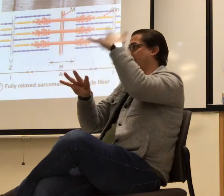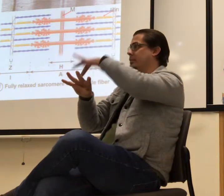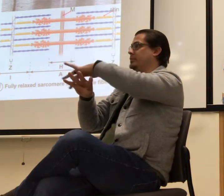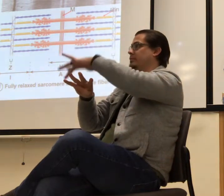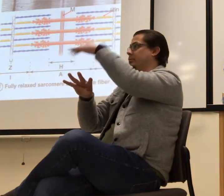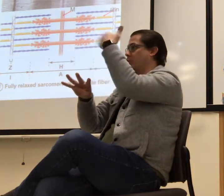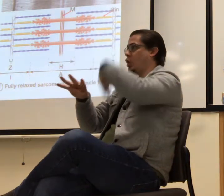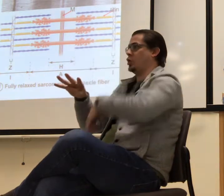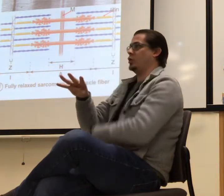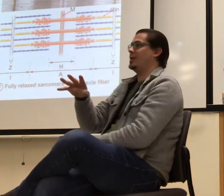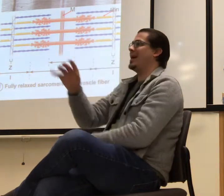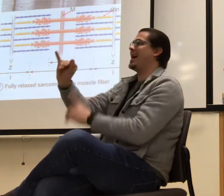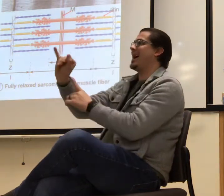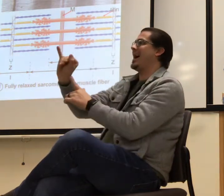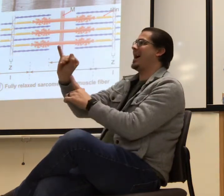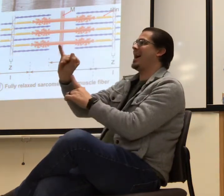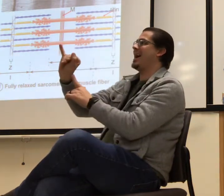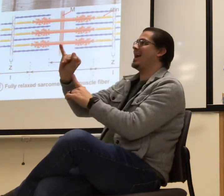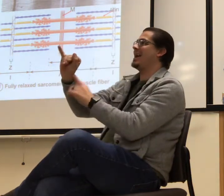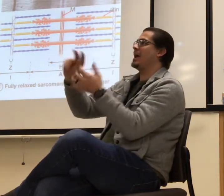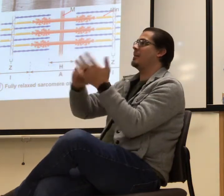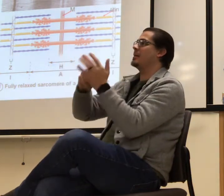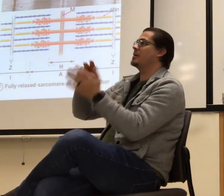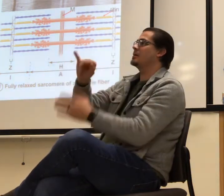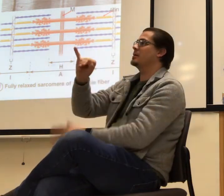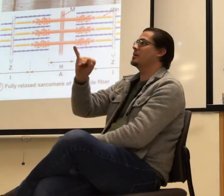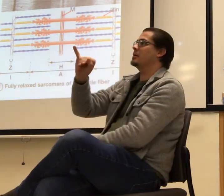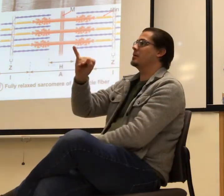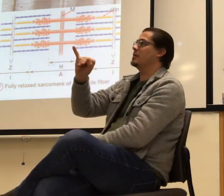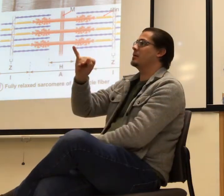The I stands for isotropic.